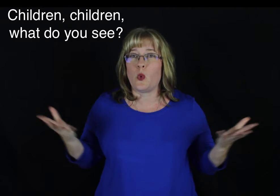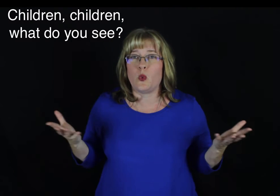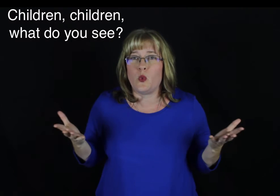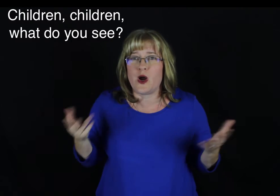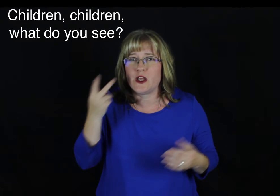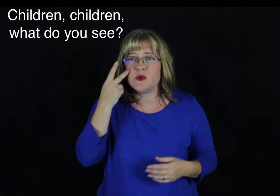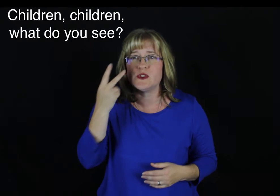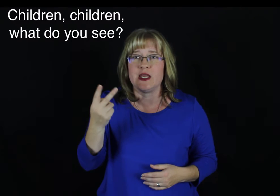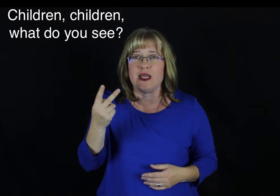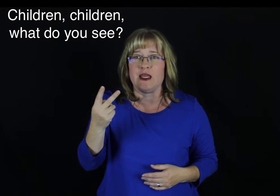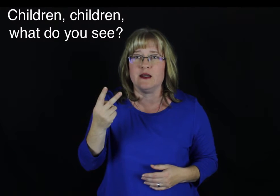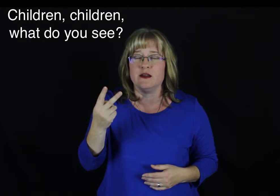what do you see?